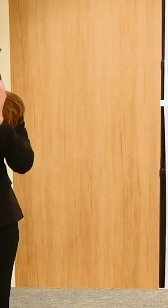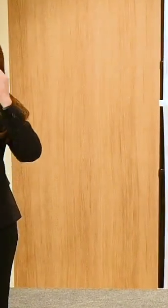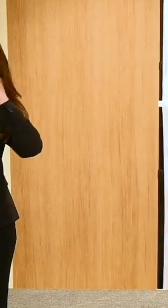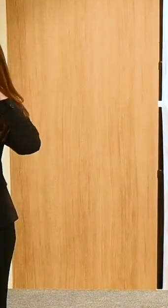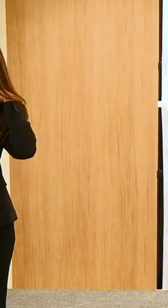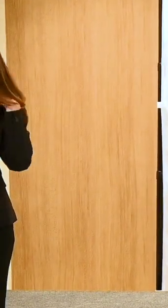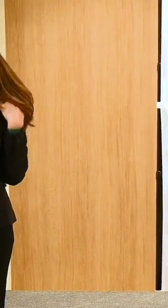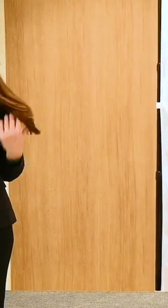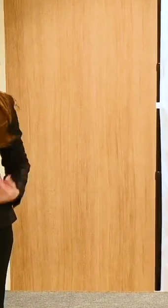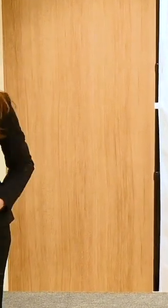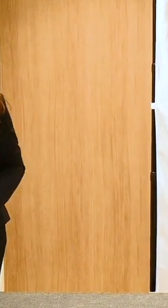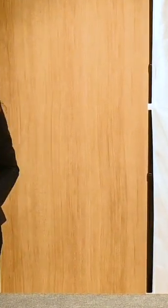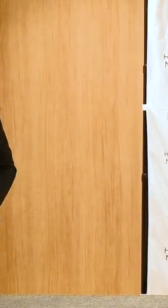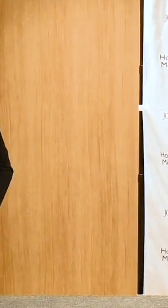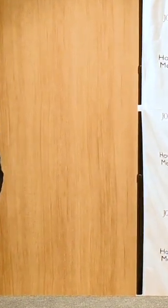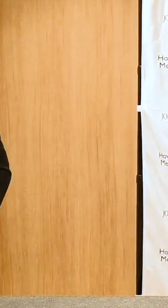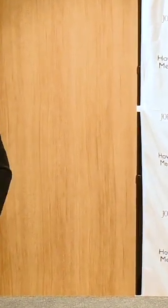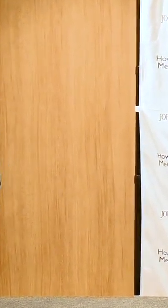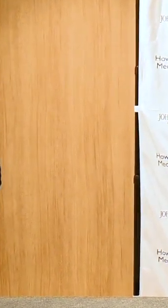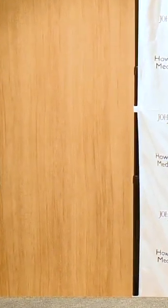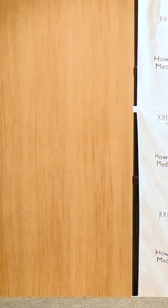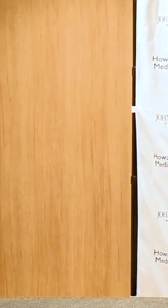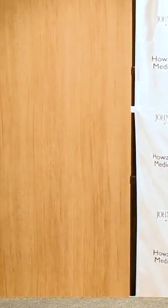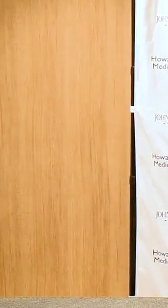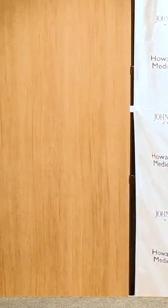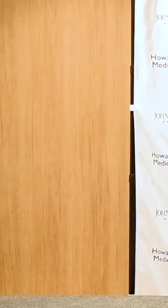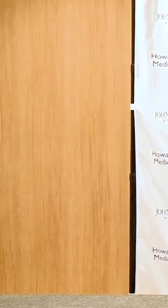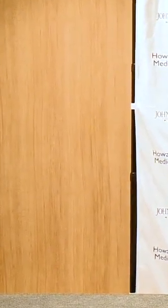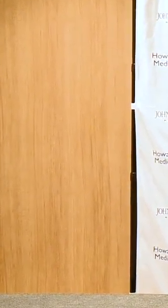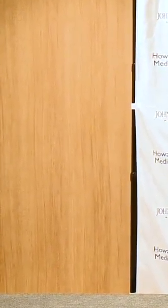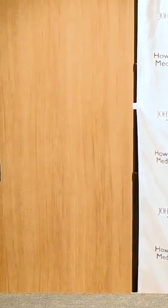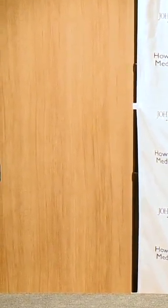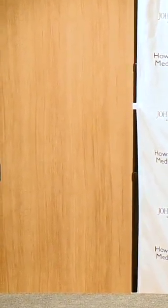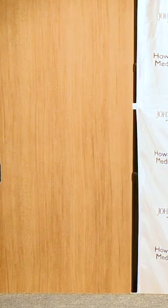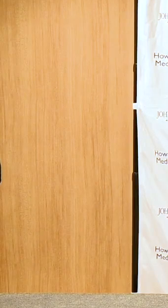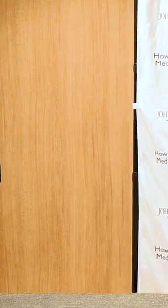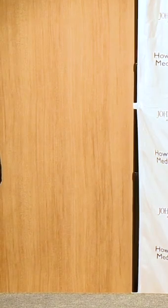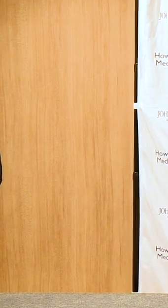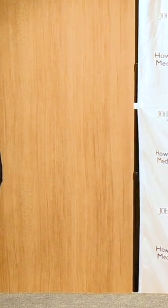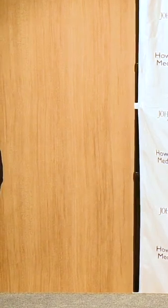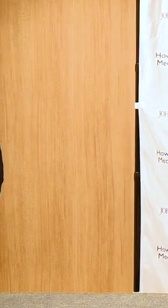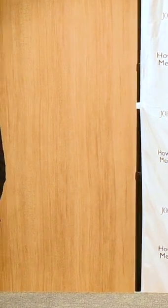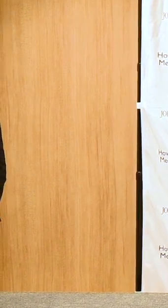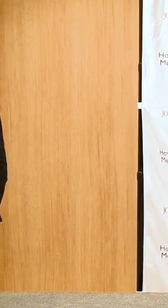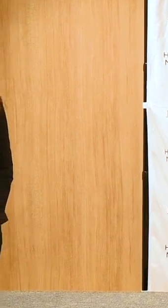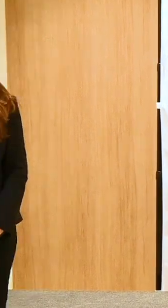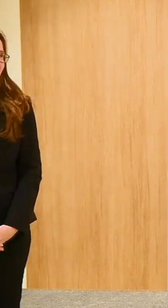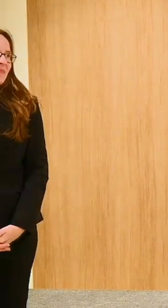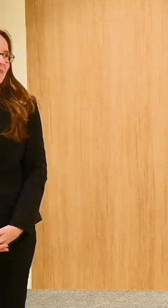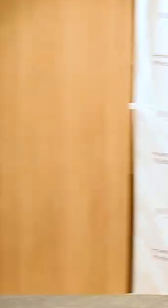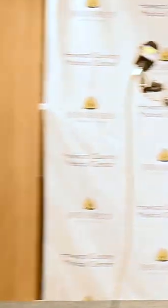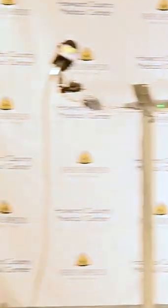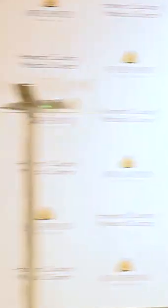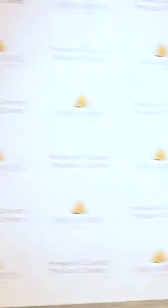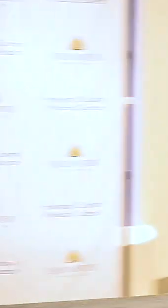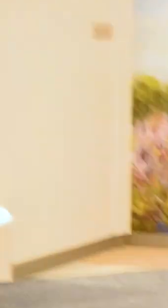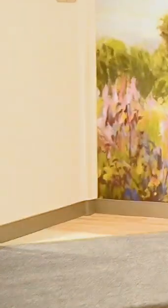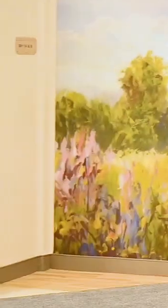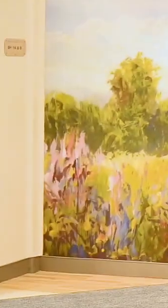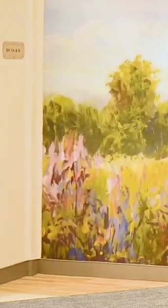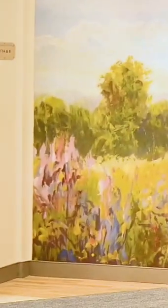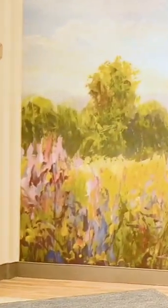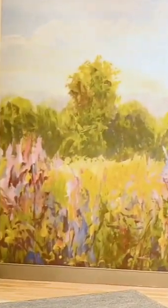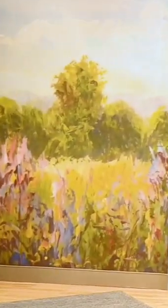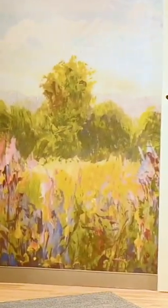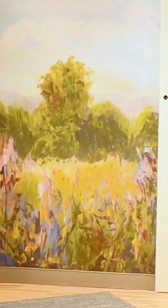Thank you, Dr. Very Young. excited about Mark, Council Chair. and the entire county council. At